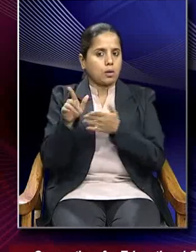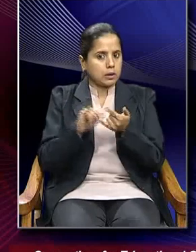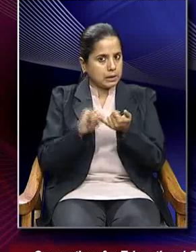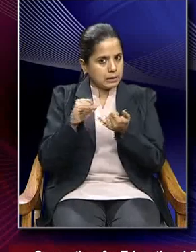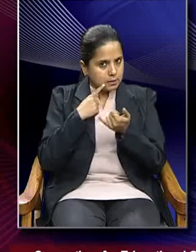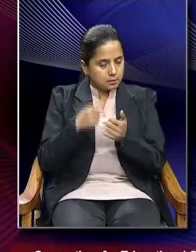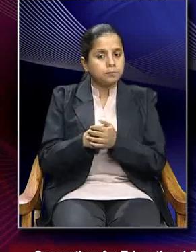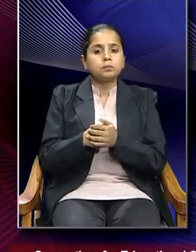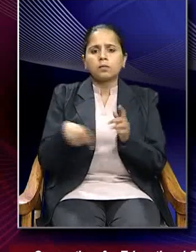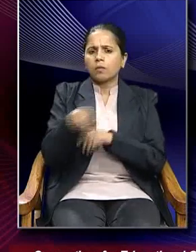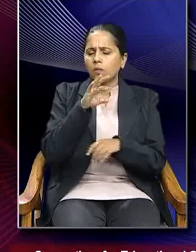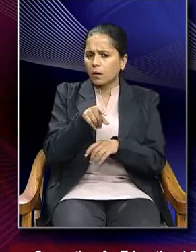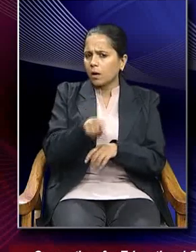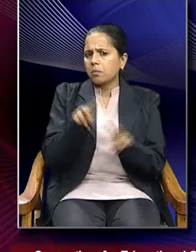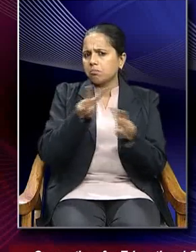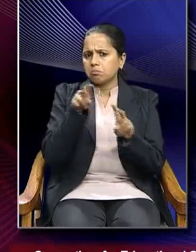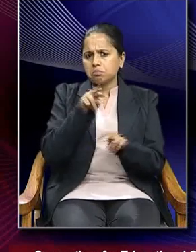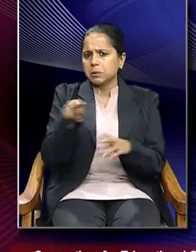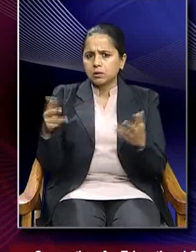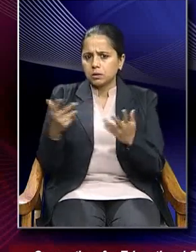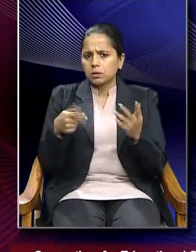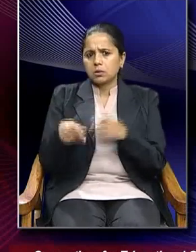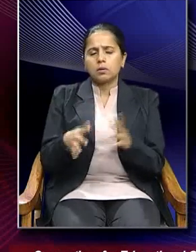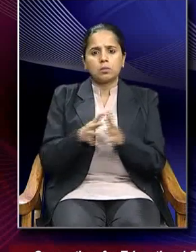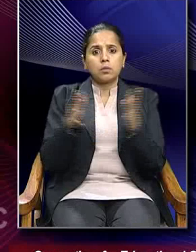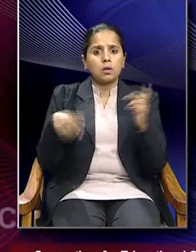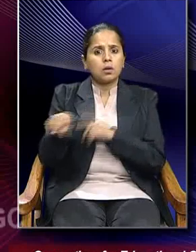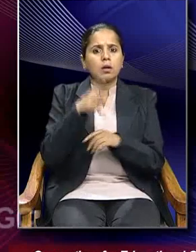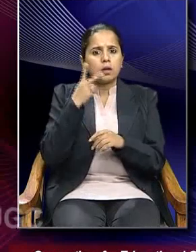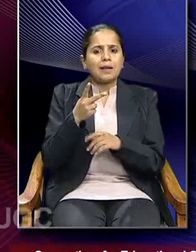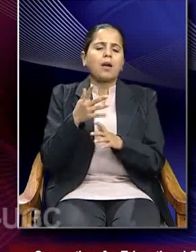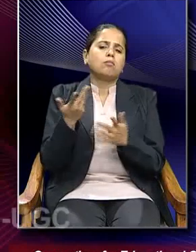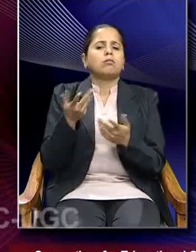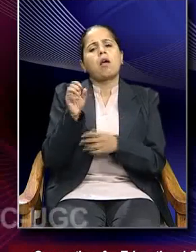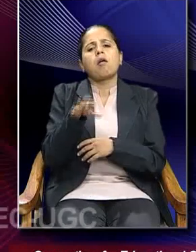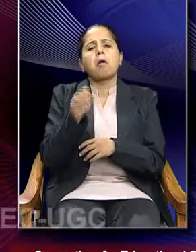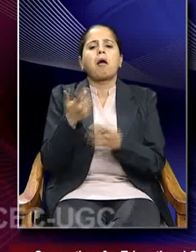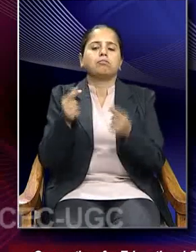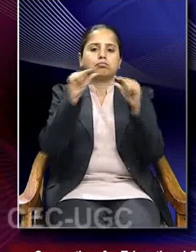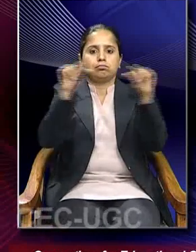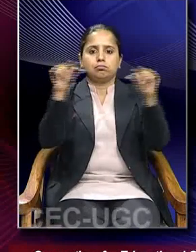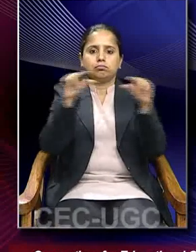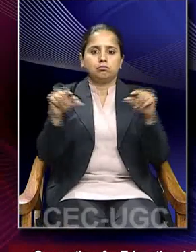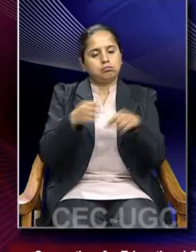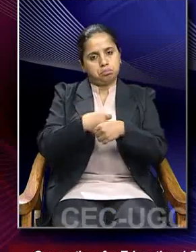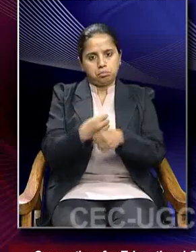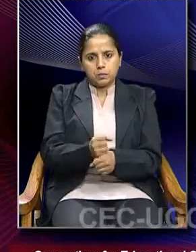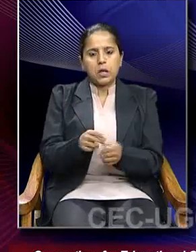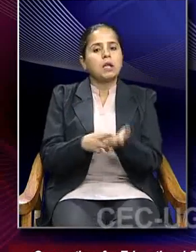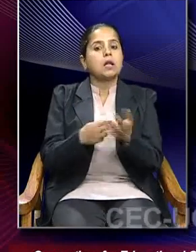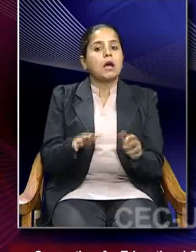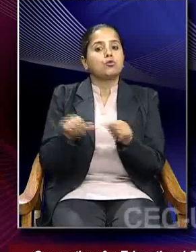hypothesis is a kind of a very tentative statement, and in